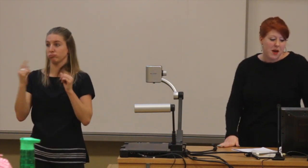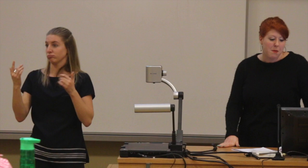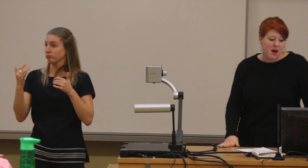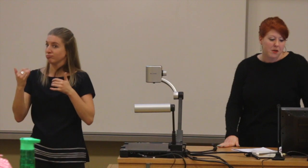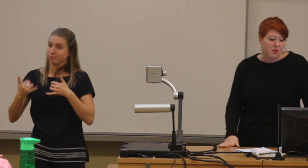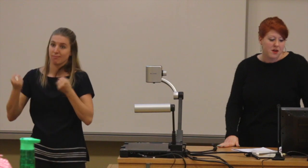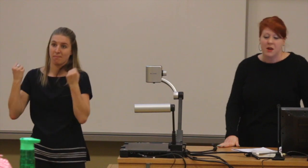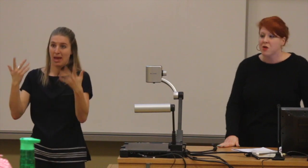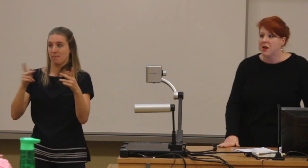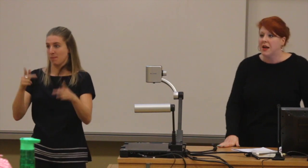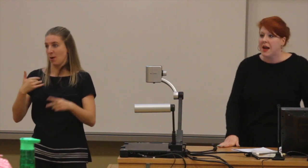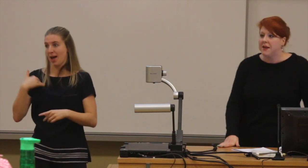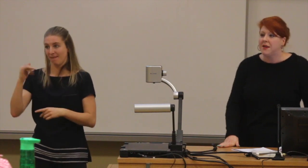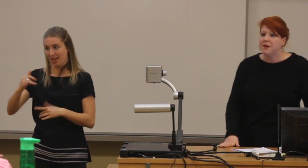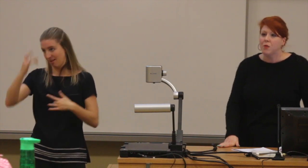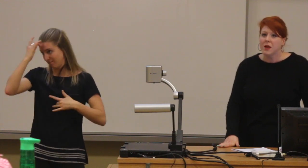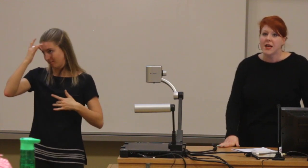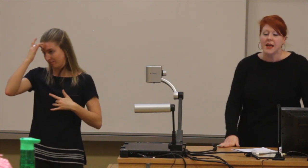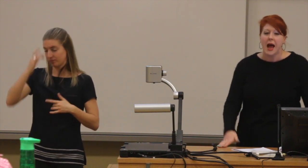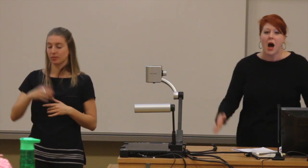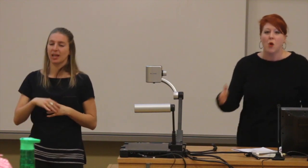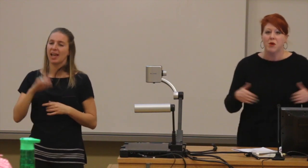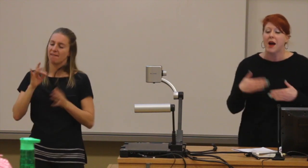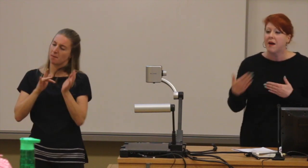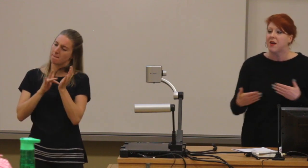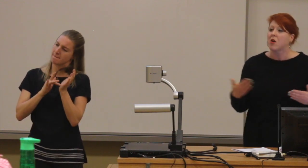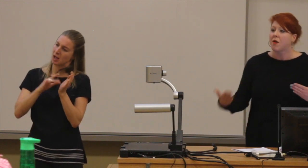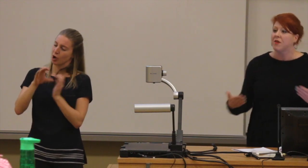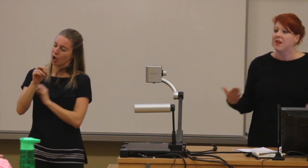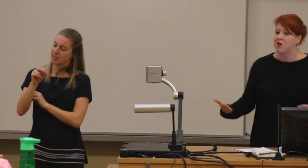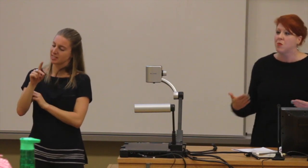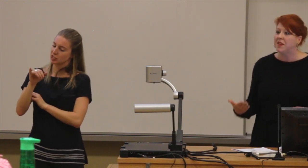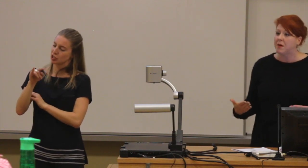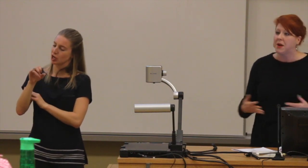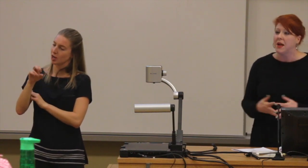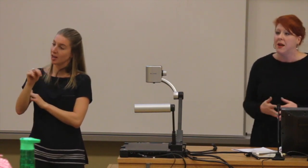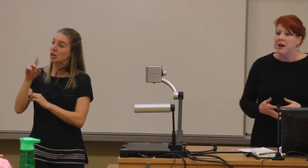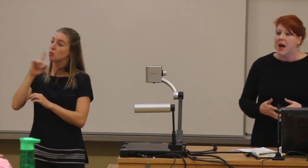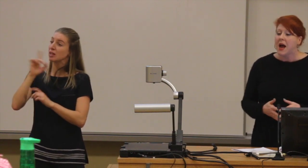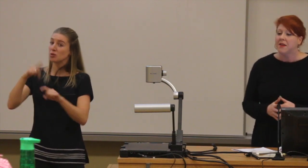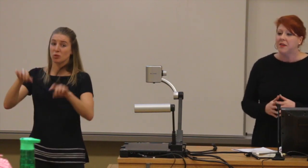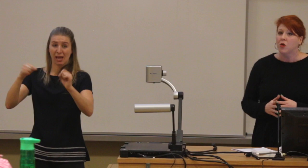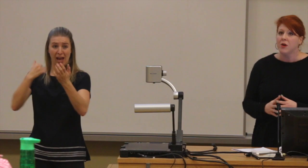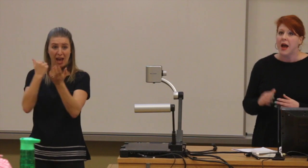Piece about it being a medical condition, again, is it really can help you to have that conversation